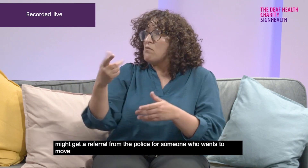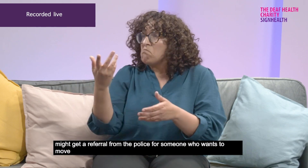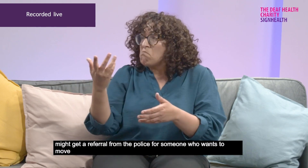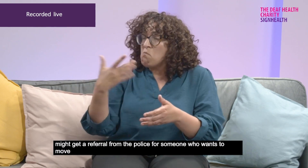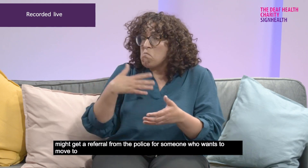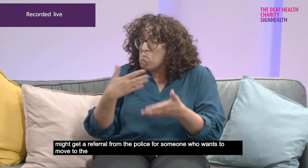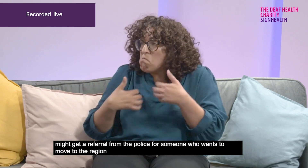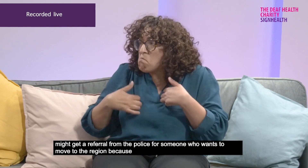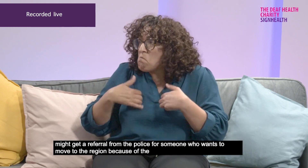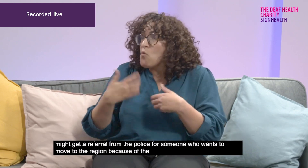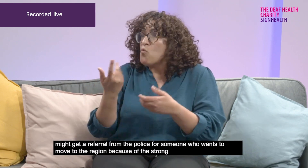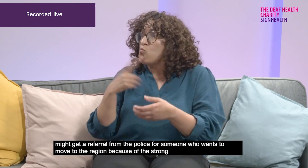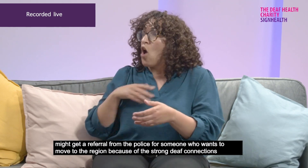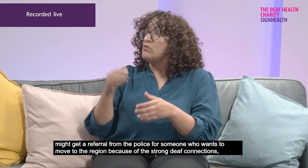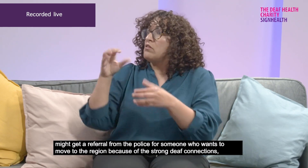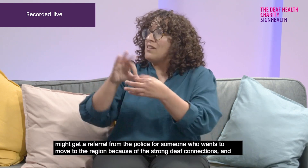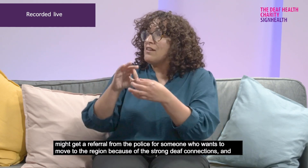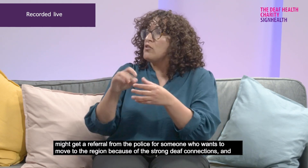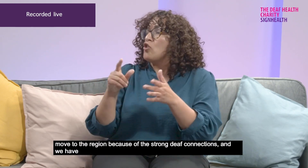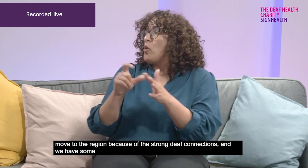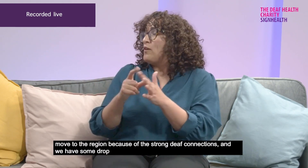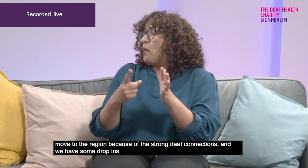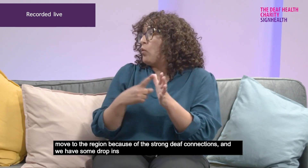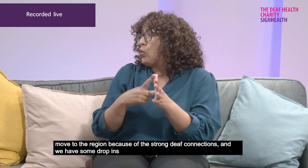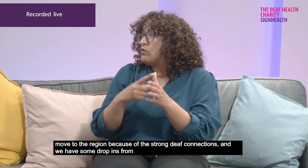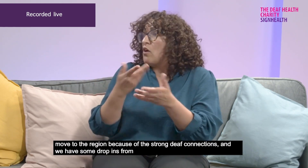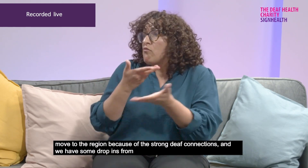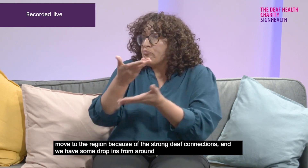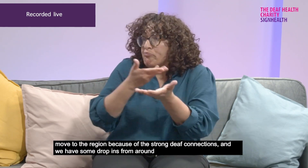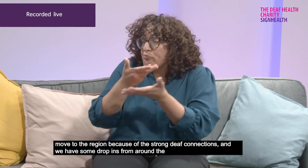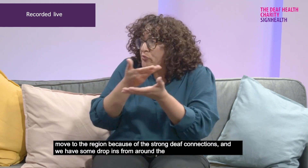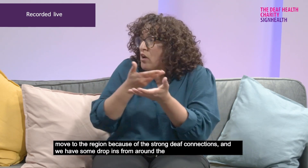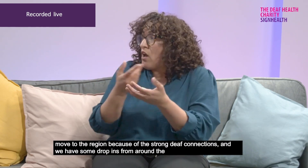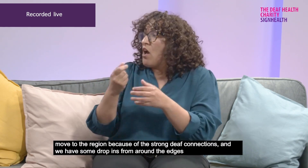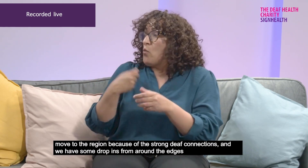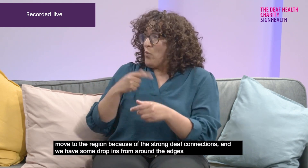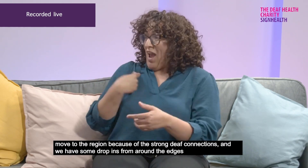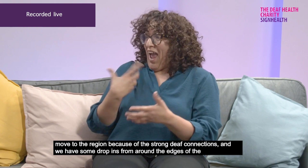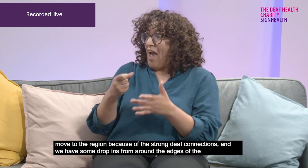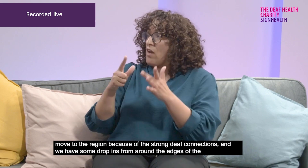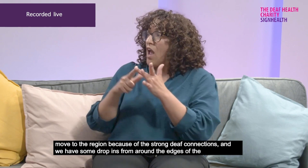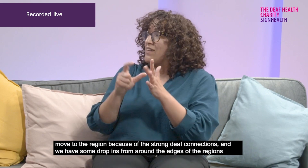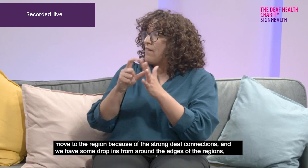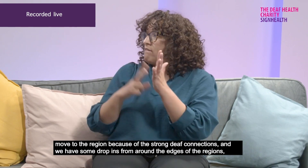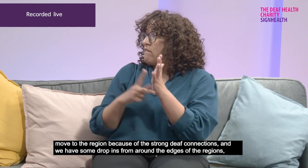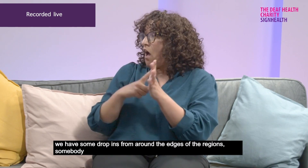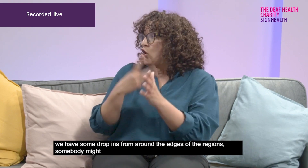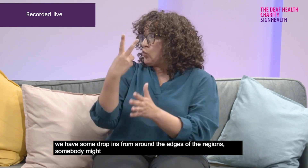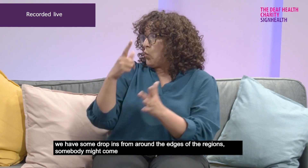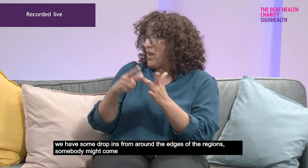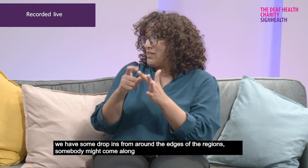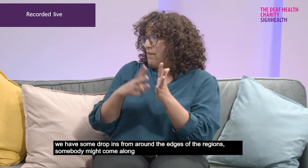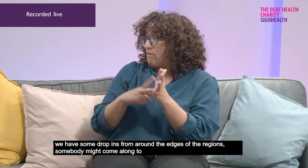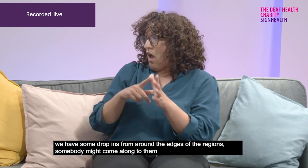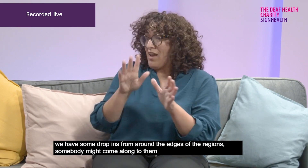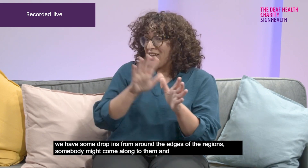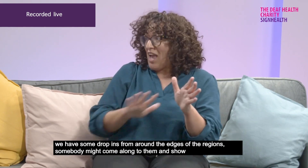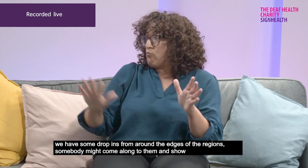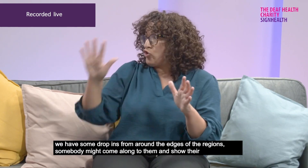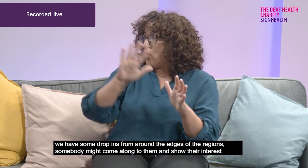region. We have some drop-ins as well around the edge of the region. So somebody may come along to them and show